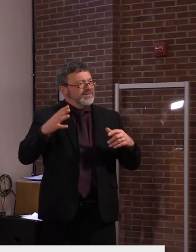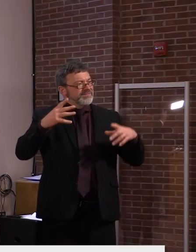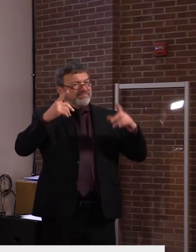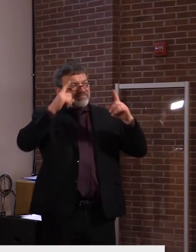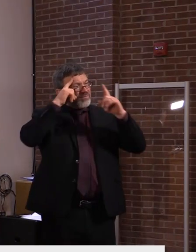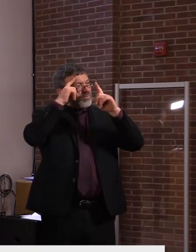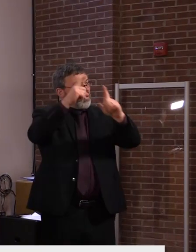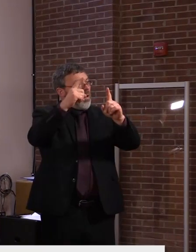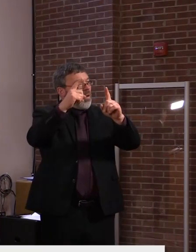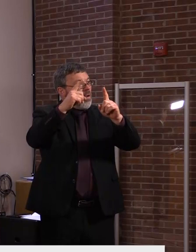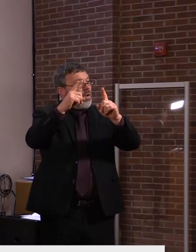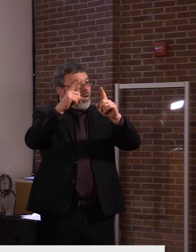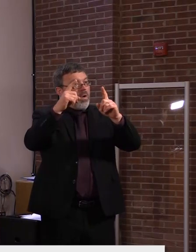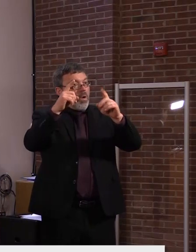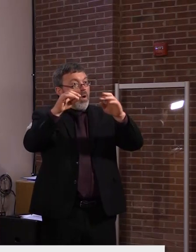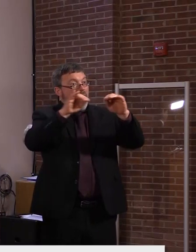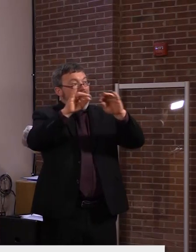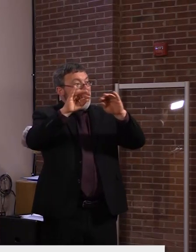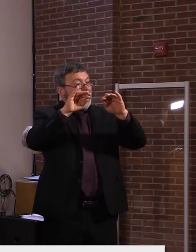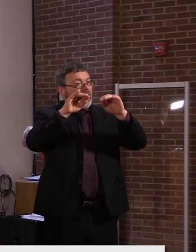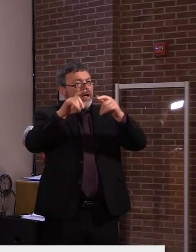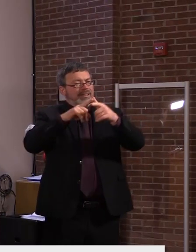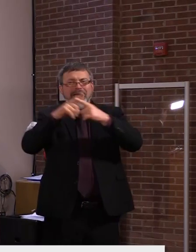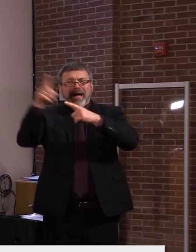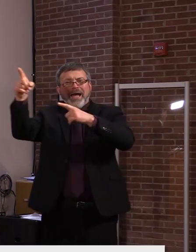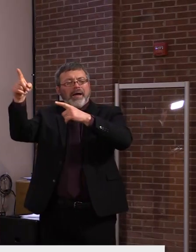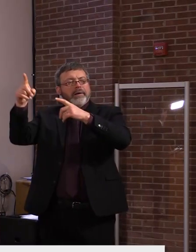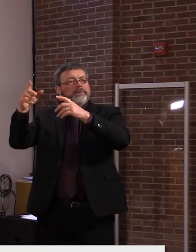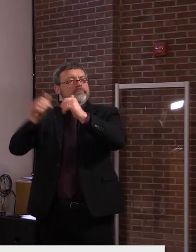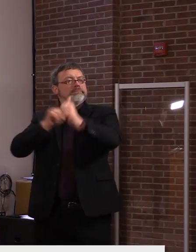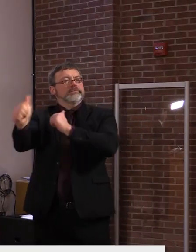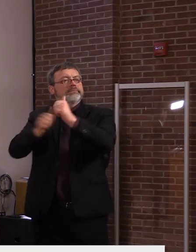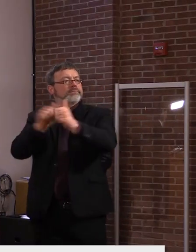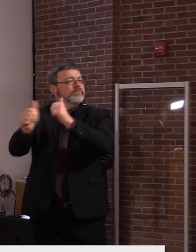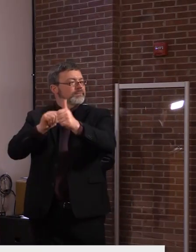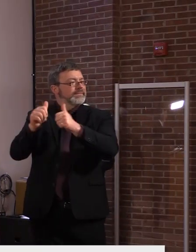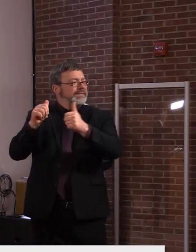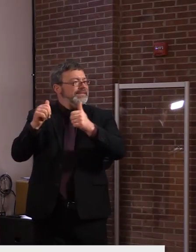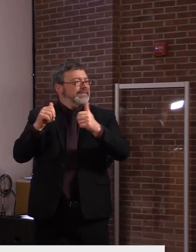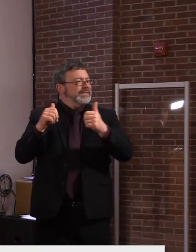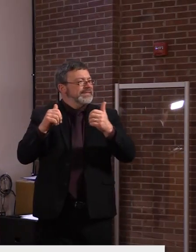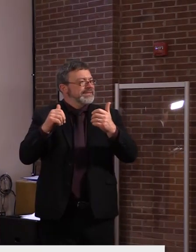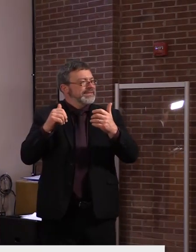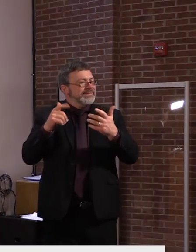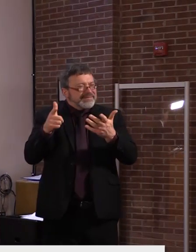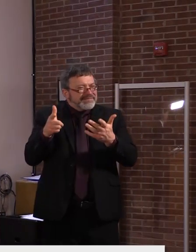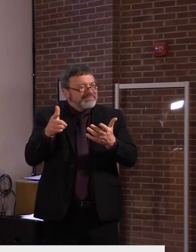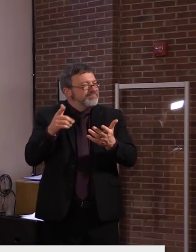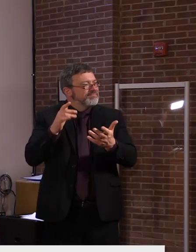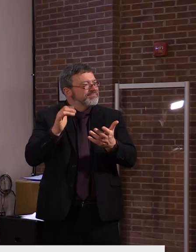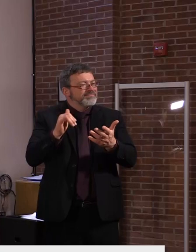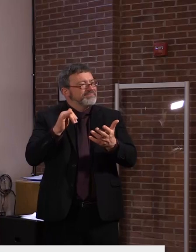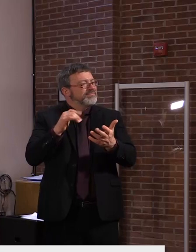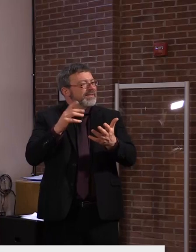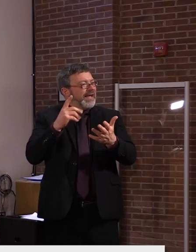campaigning after that. If we can adjourn the session, they can go on to campaigning across the state.